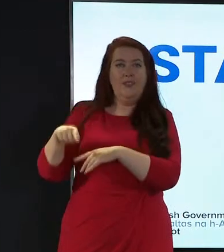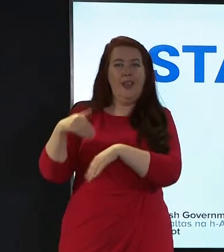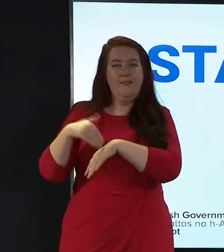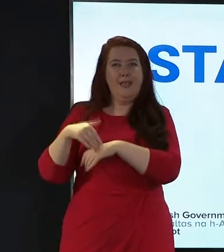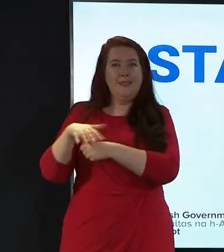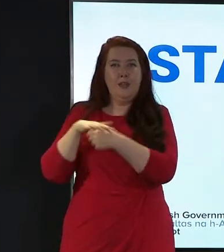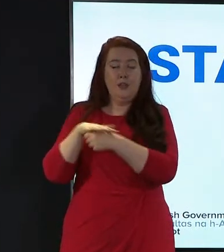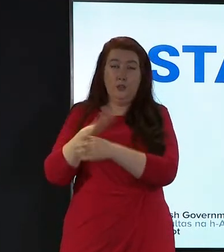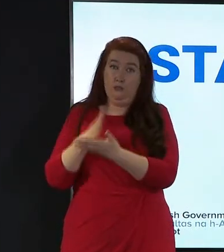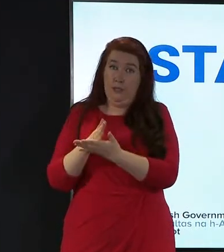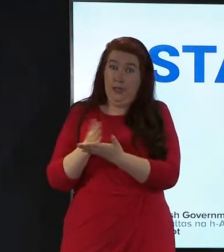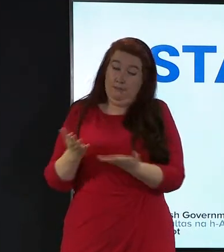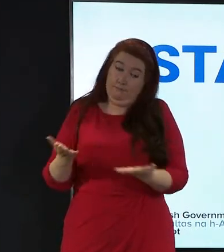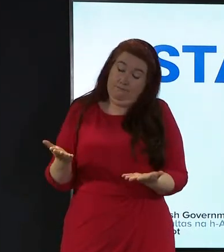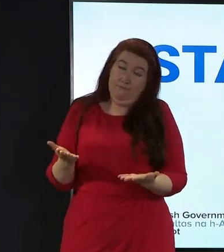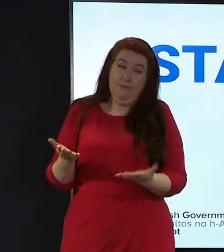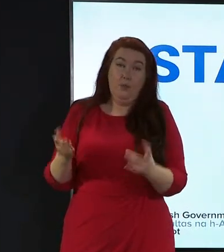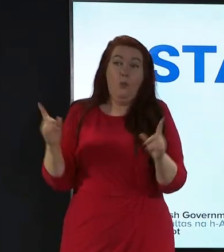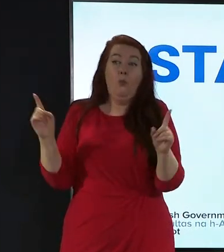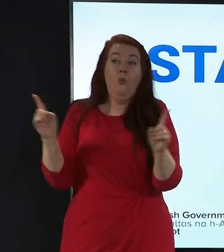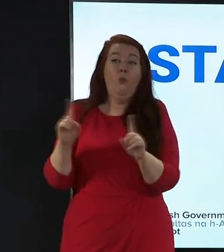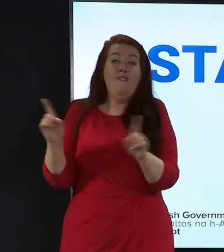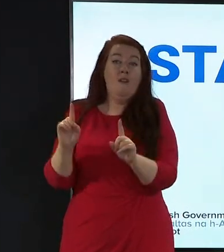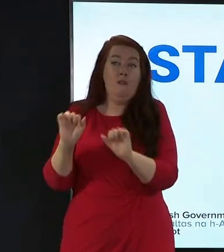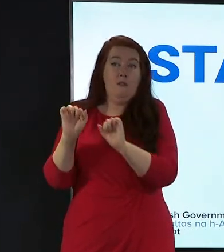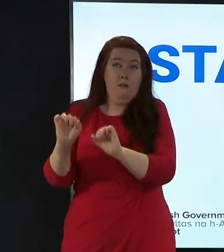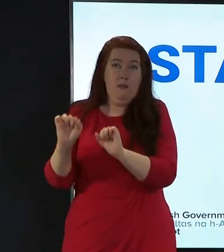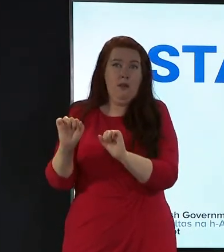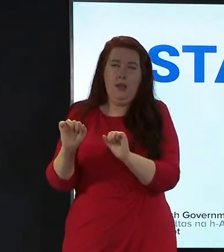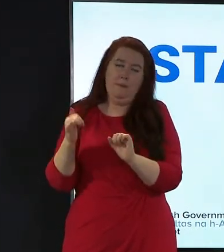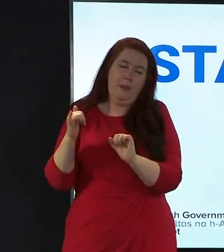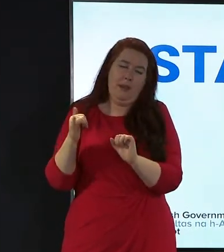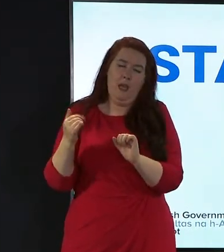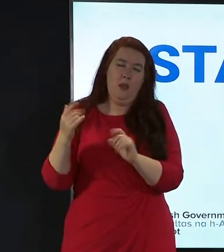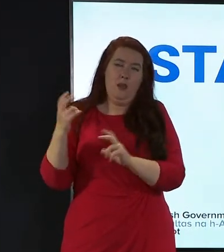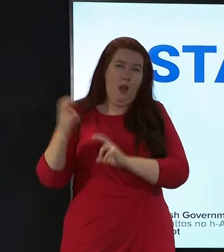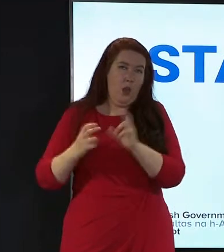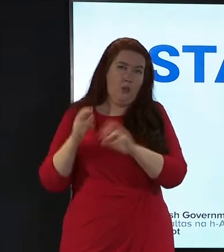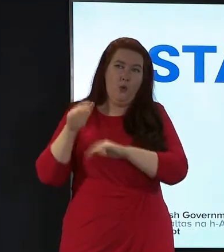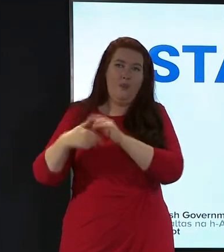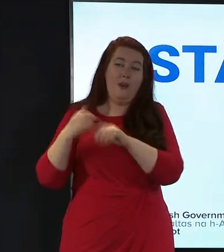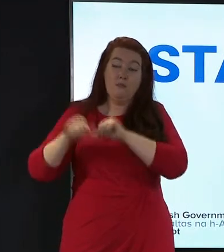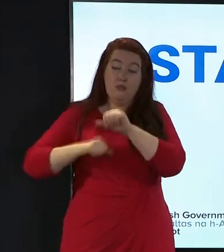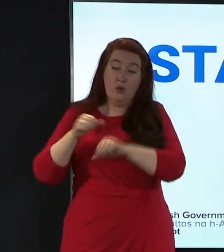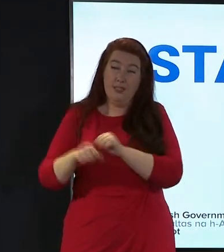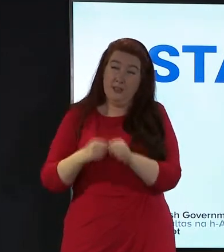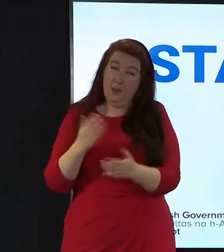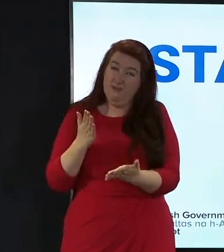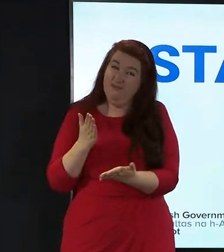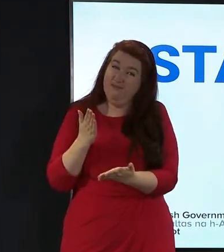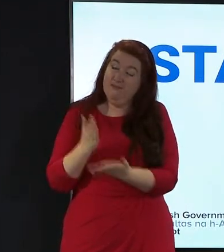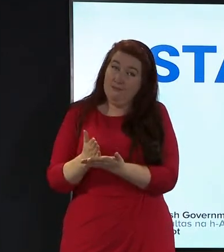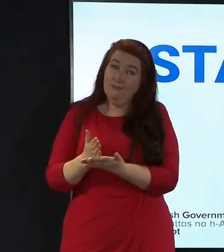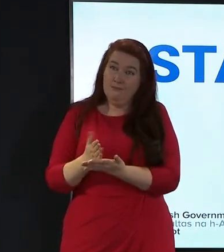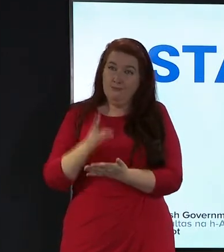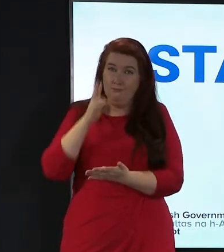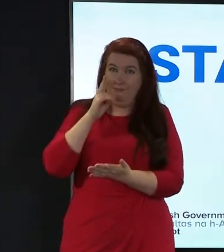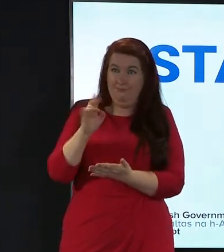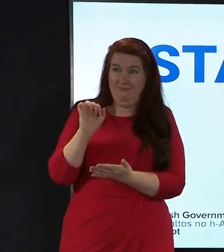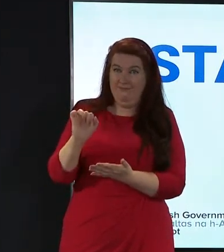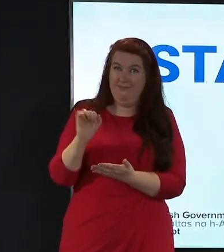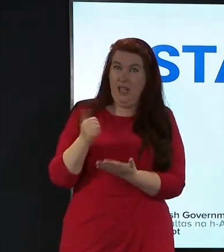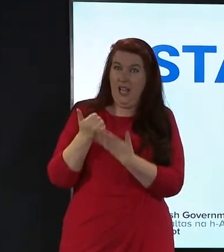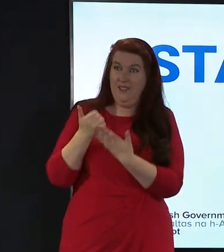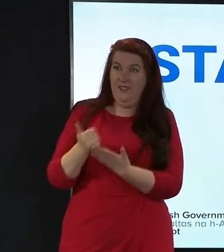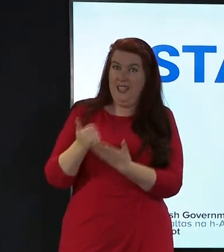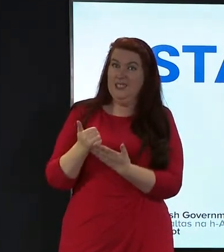So actually, substantively, whatever disagreements there might have been about process around this, substantively, the advice seemed to